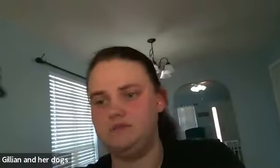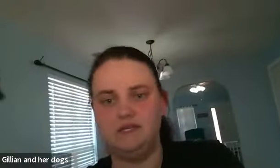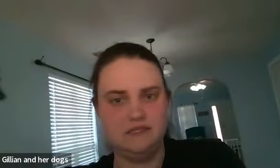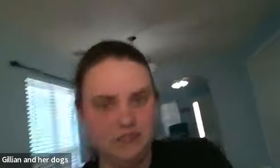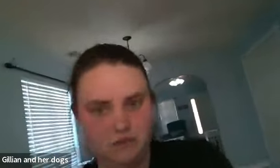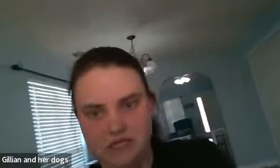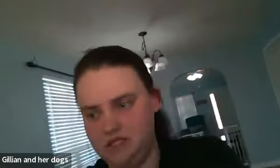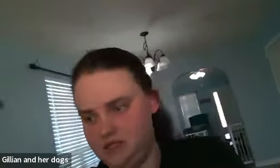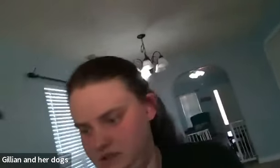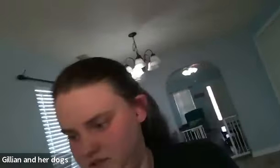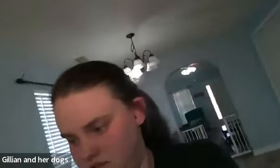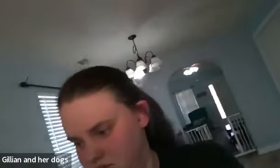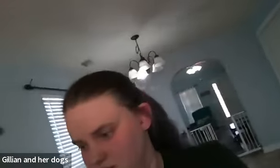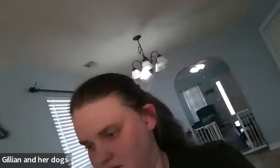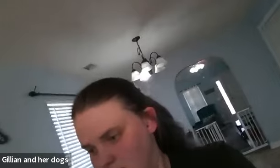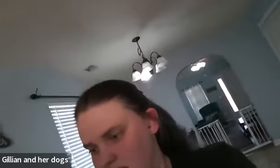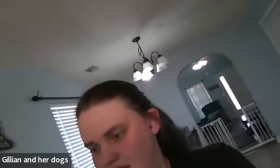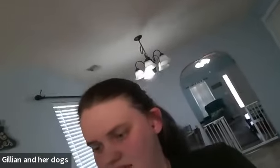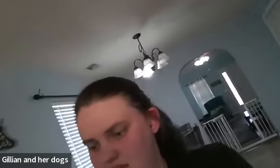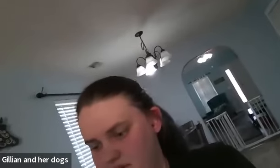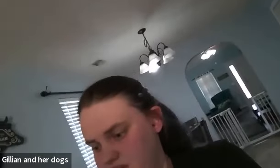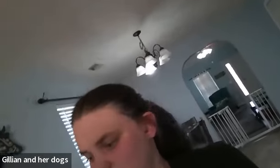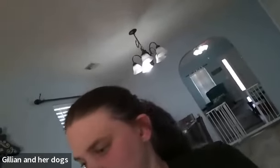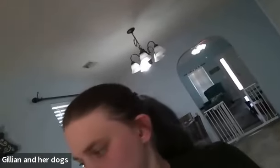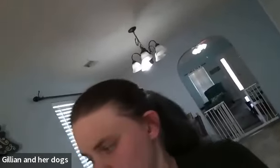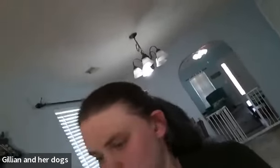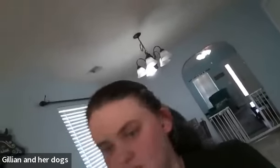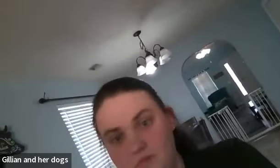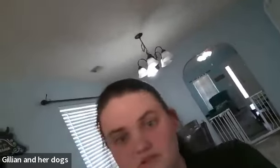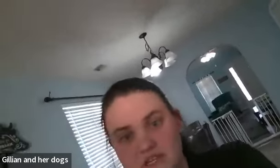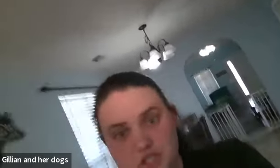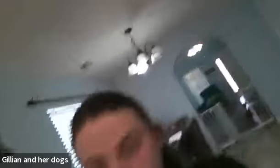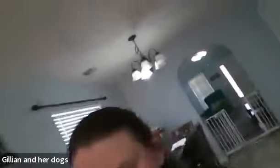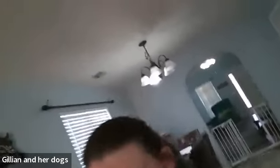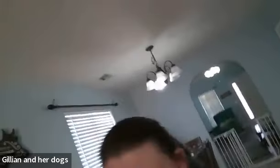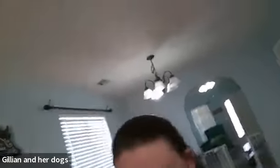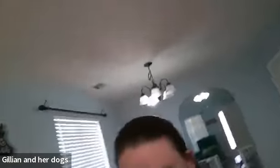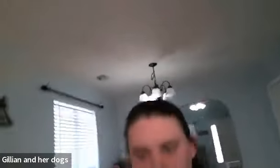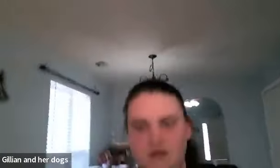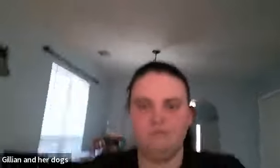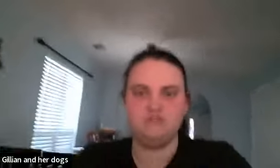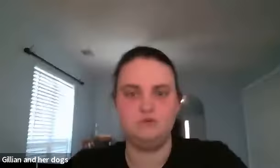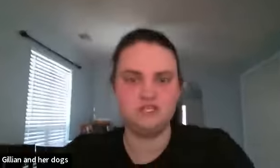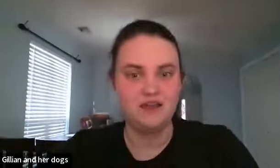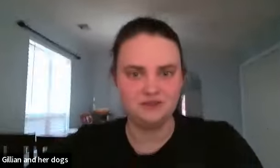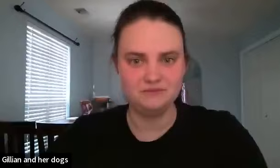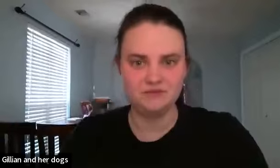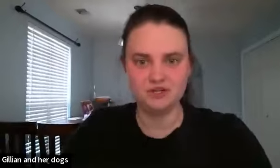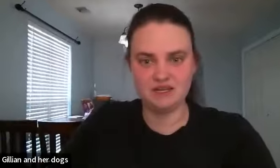my situation every time I use something new. I'm using a shoebox at the moment. That's why I'm so much higher. I'm trying to get a